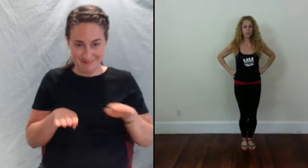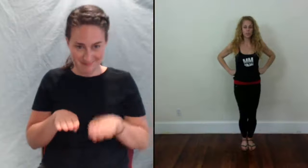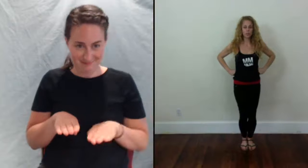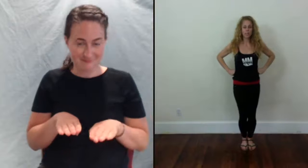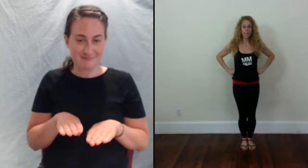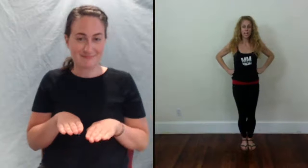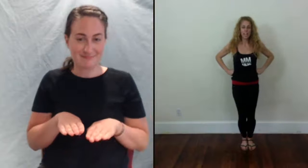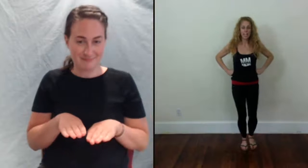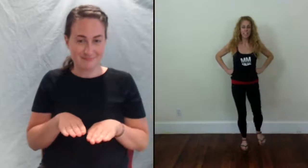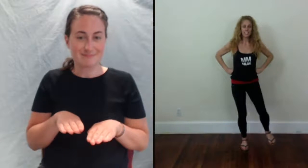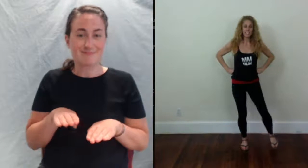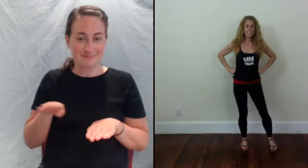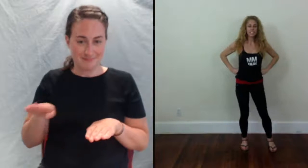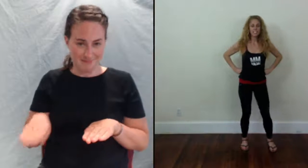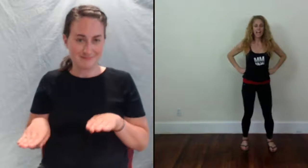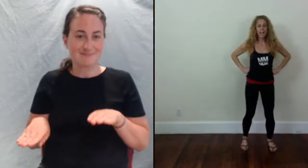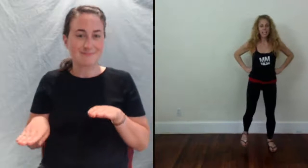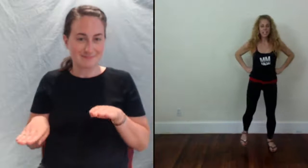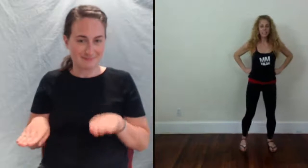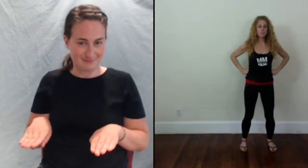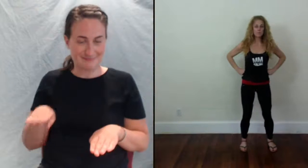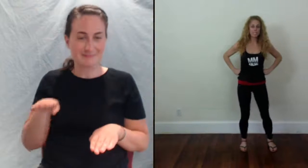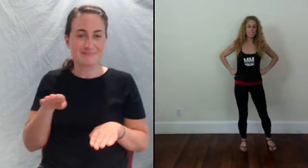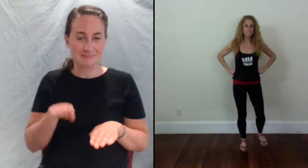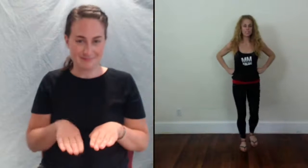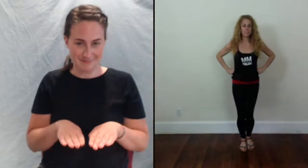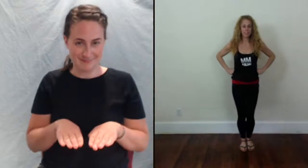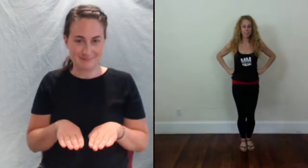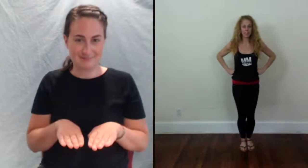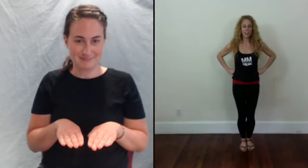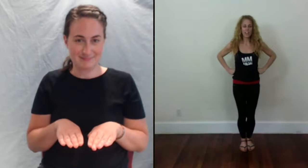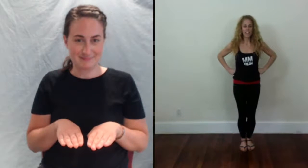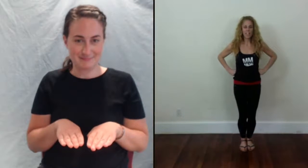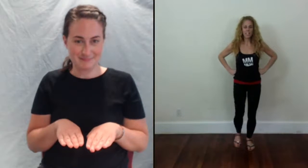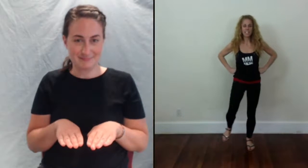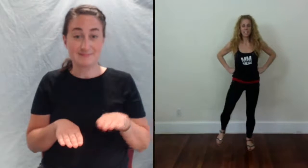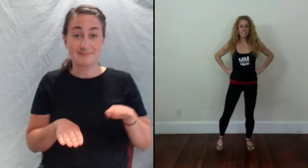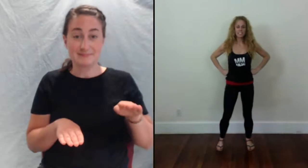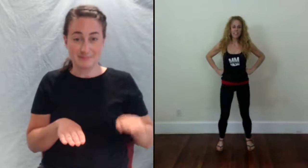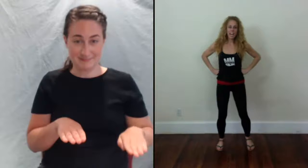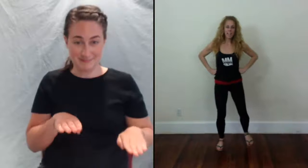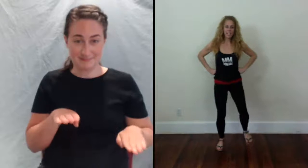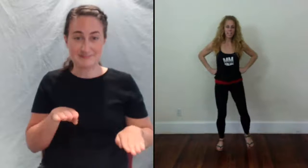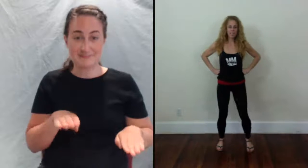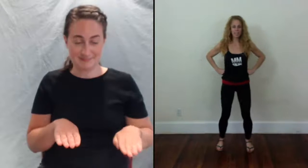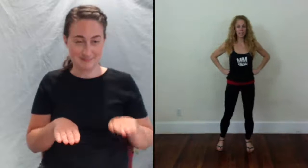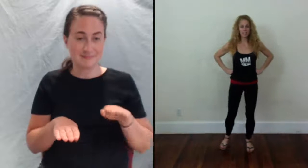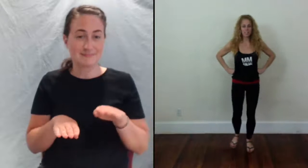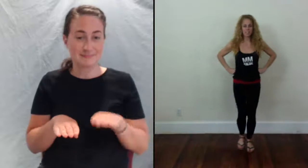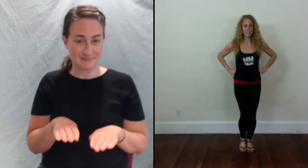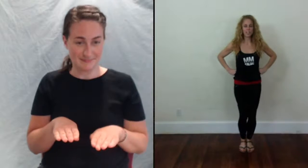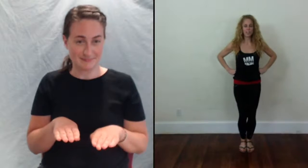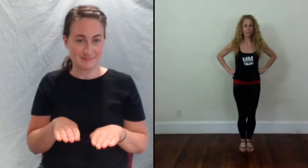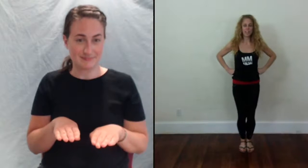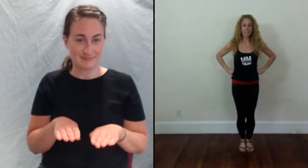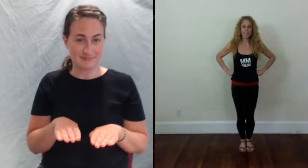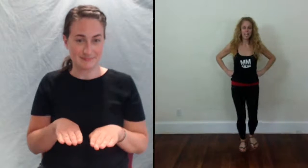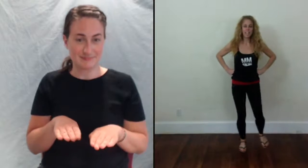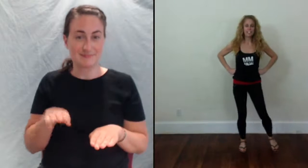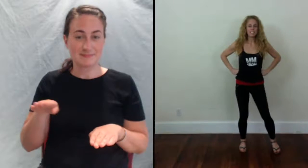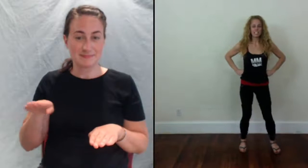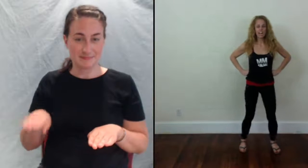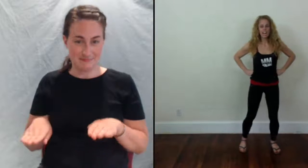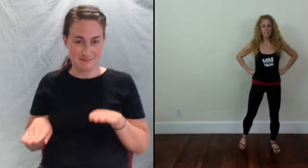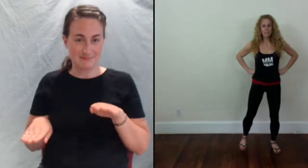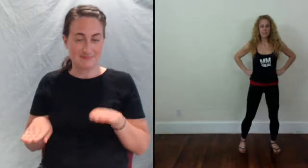and together, and side in place together, and side in place together,